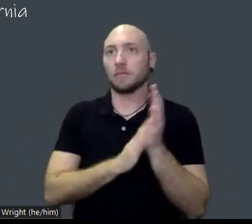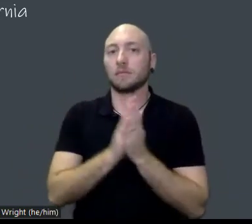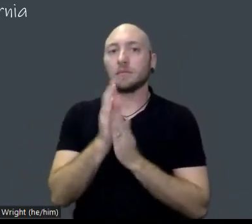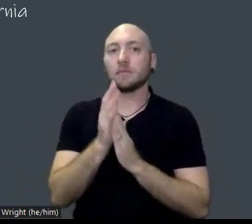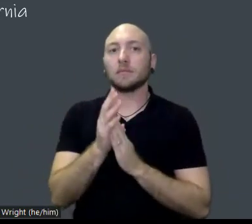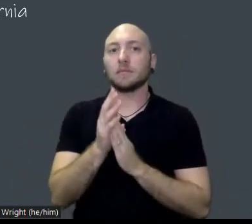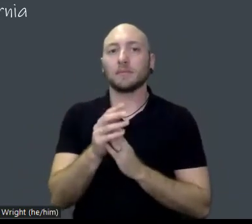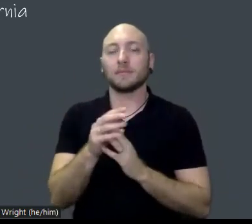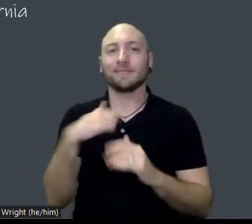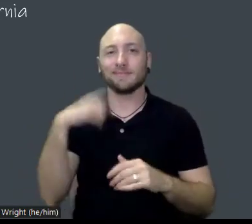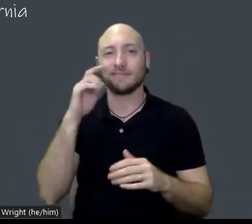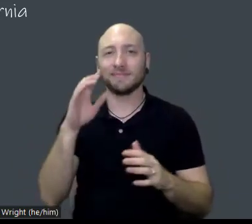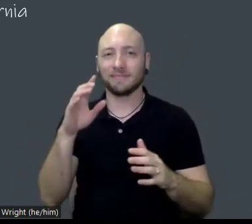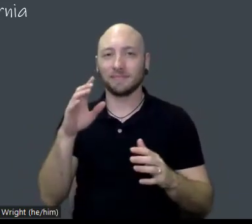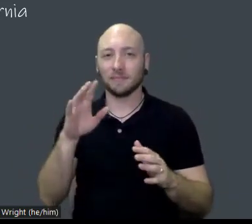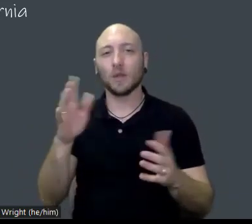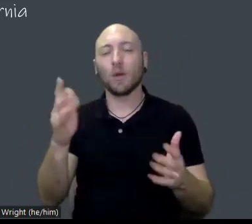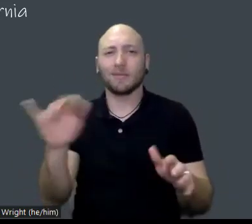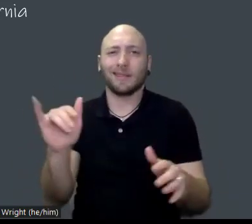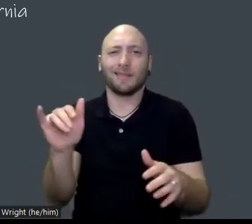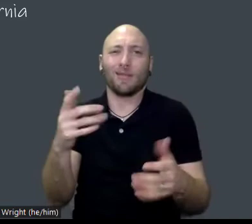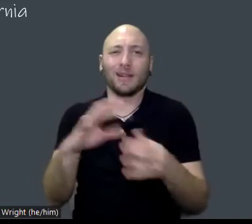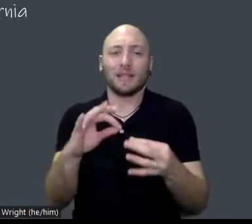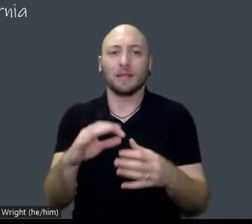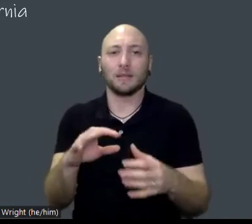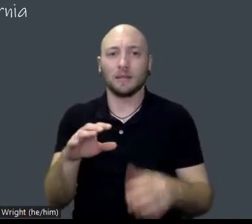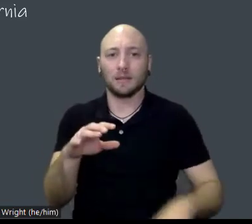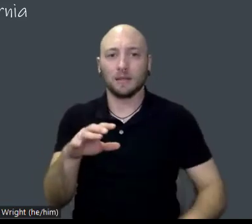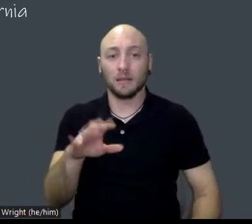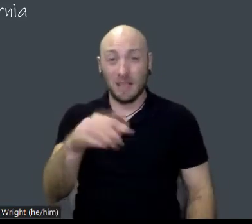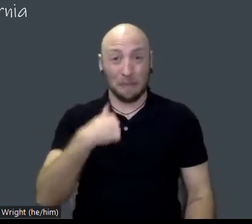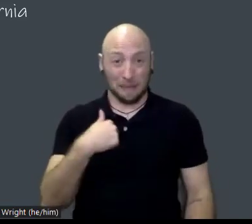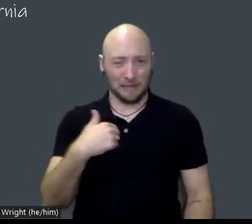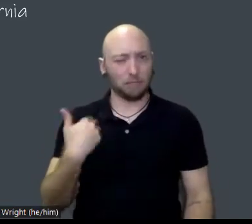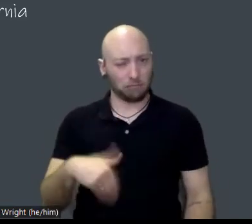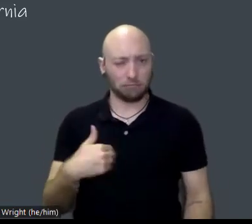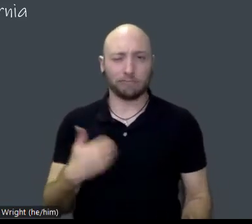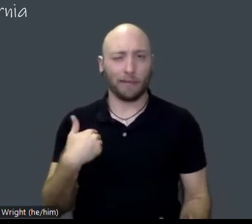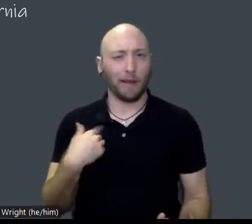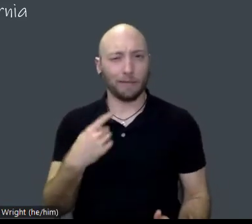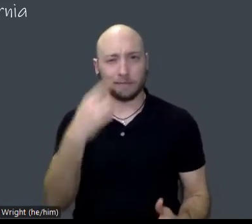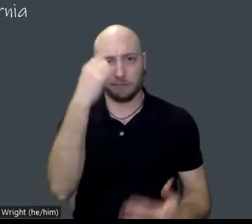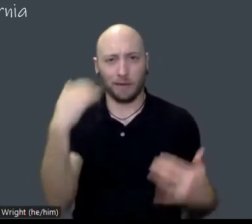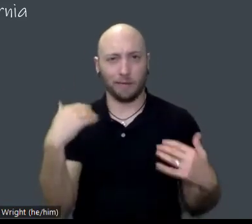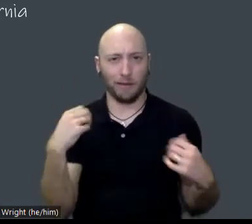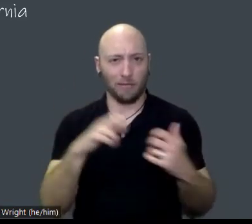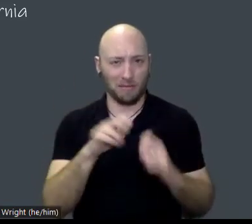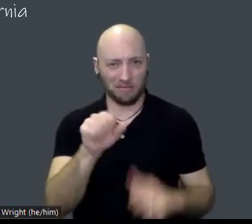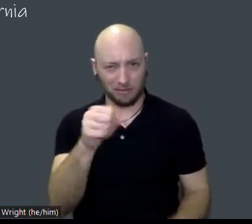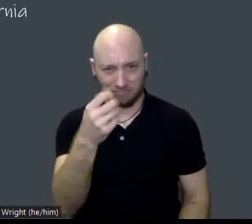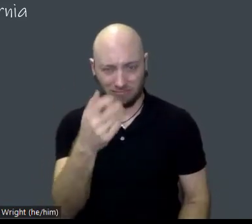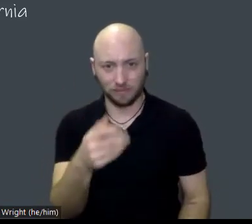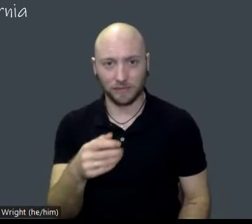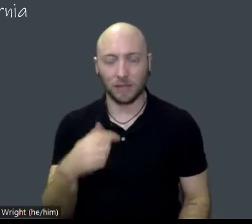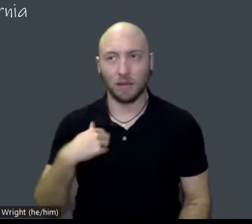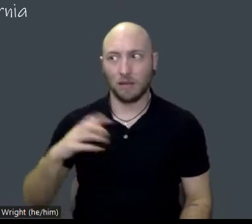I noticed that like I mentioned in the beginning, I deal with a lot of mental health issues. Like I've always had, like my earliest memories have